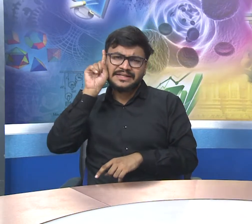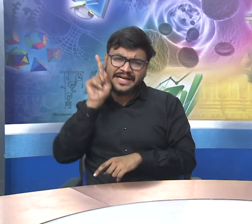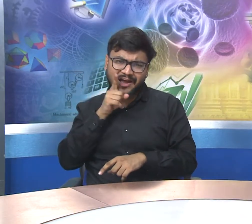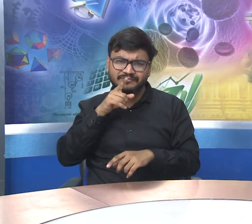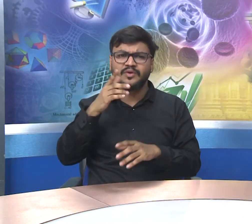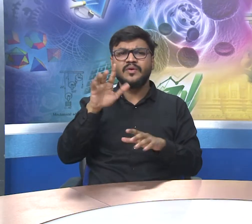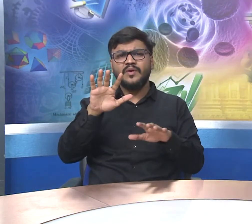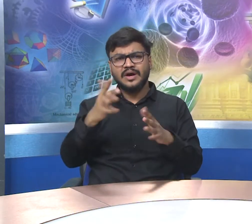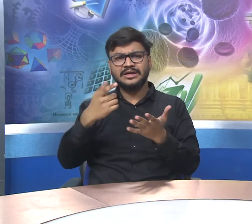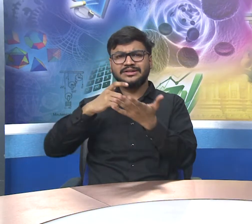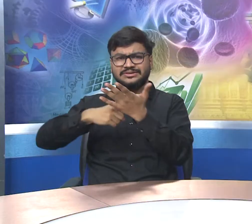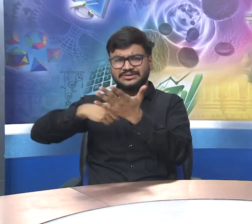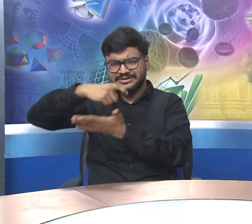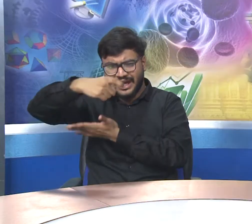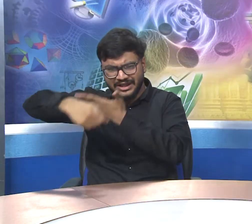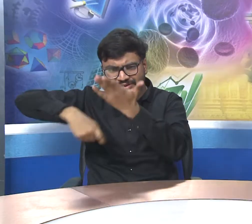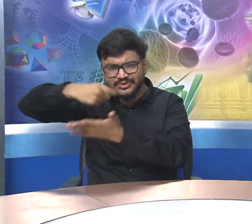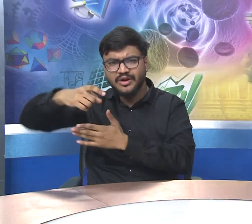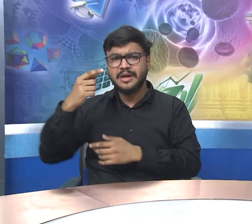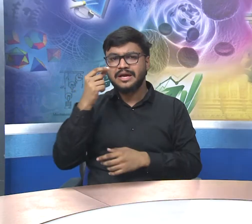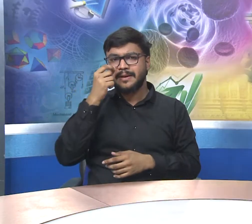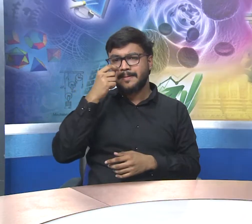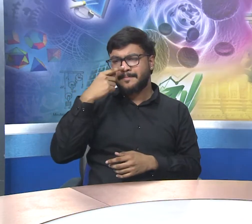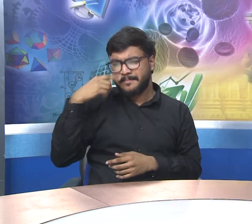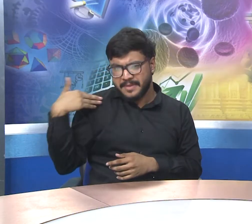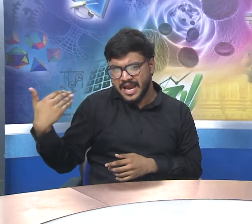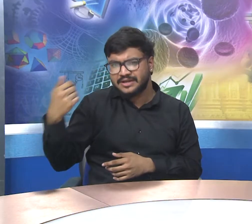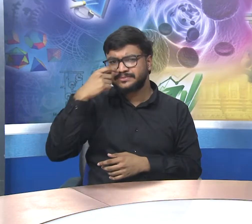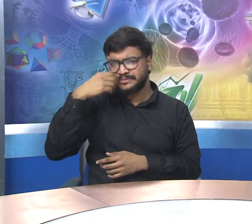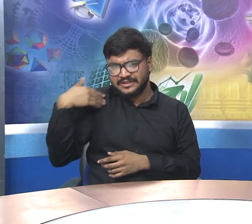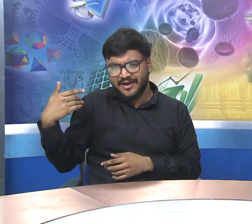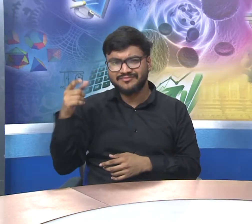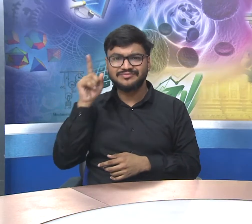with deaf parents or a deaf elder siblings.